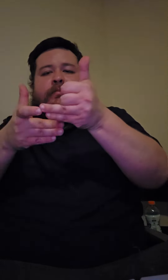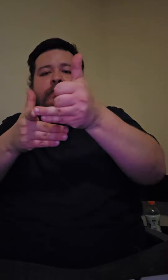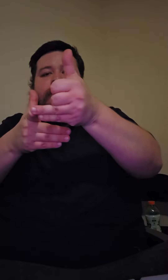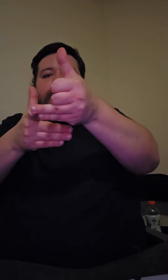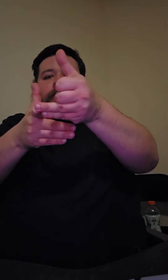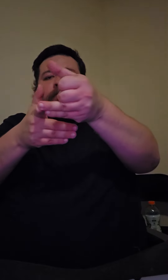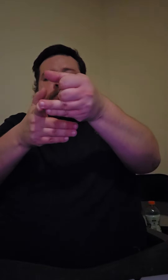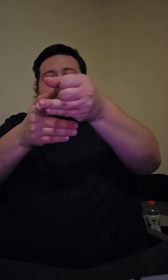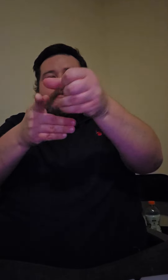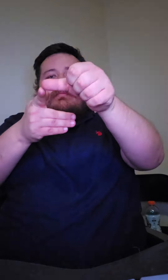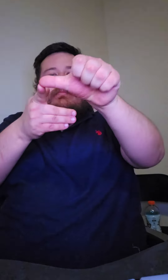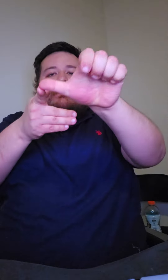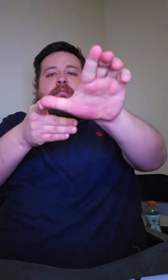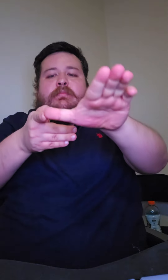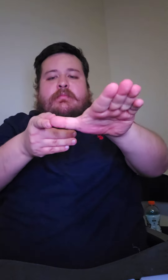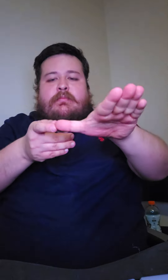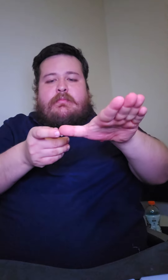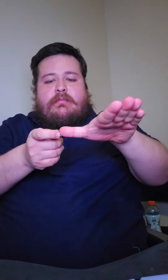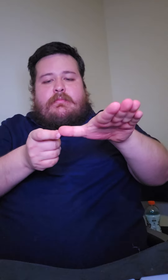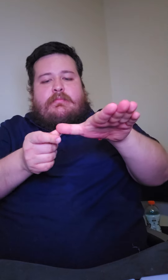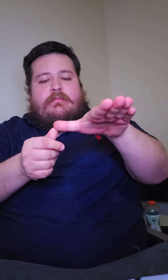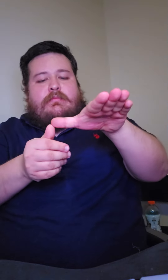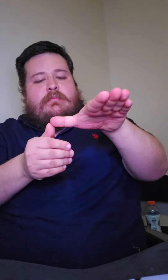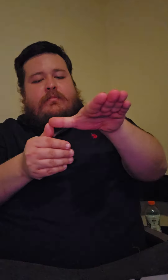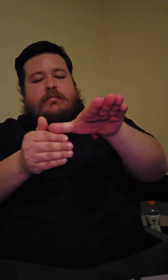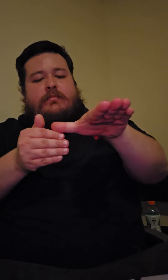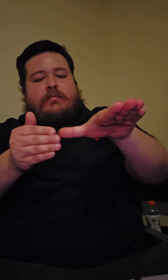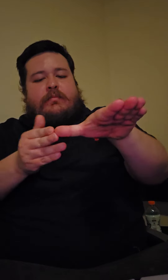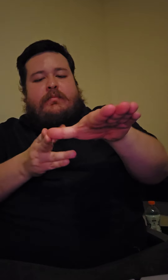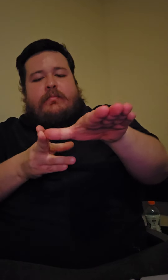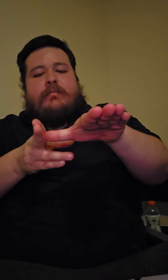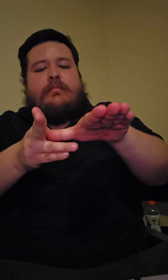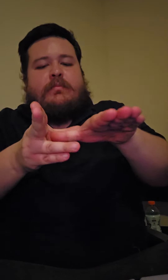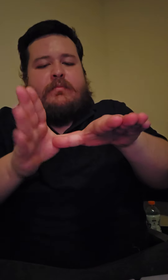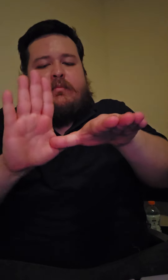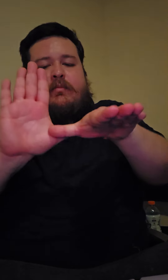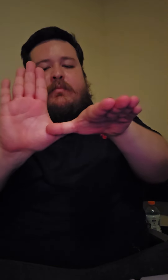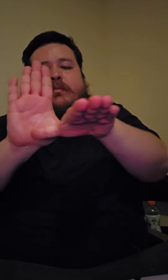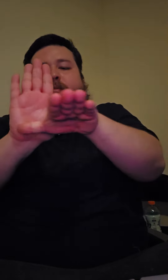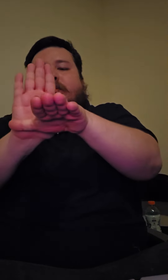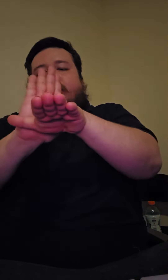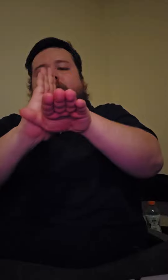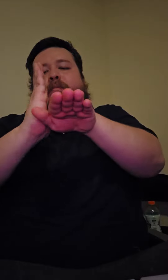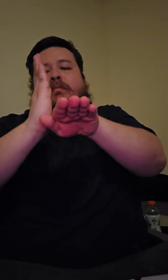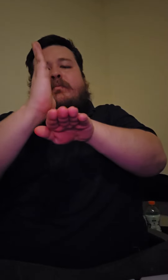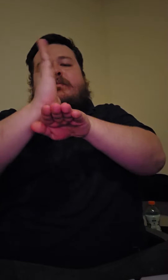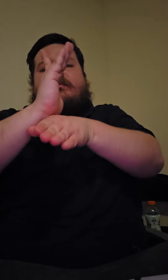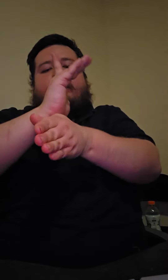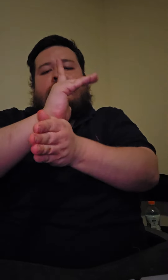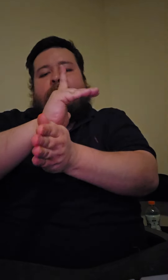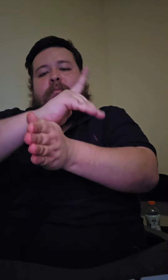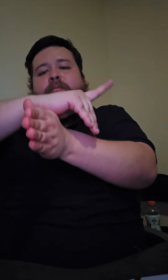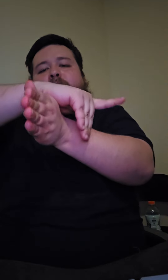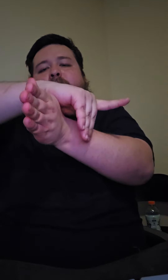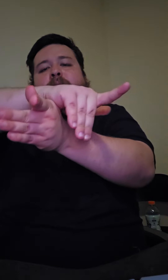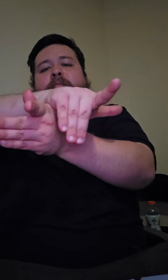yeezy, when I'm with your bitch, I'm like, where's my dick, though, now she think I'm about to eat her whole H-O and Lada, I got a lot of that premium, I'm payin' Nada, it seems